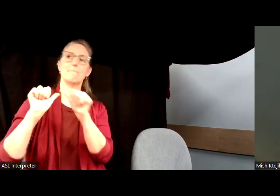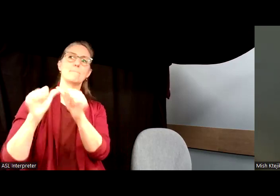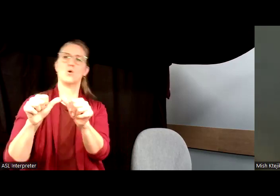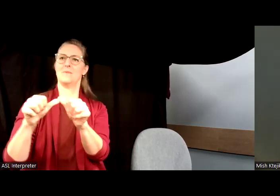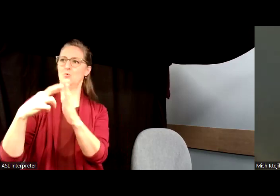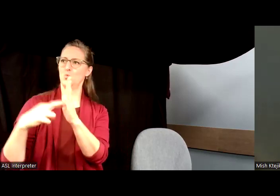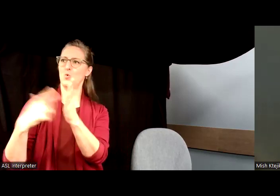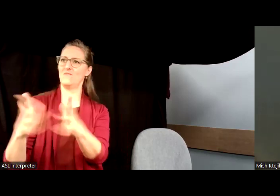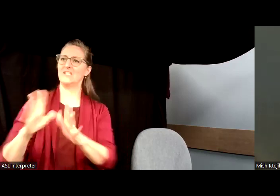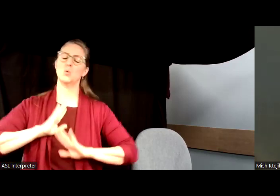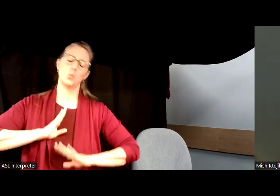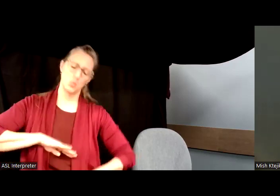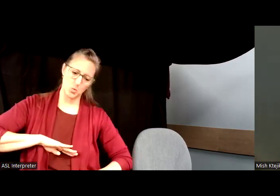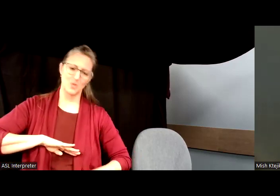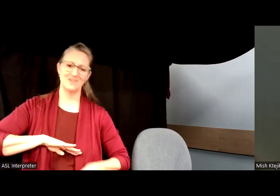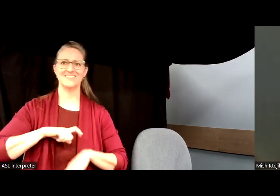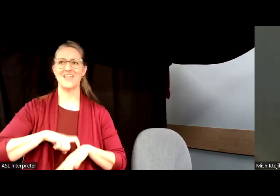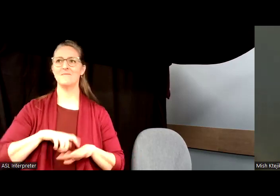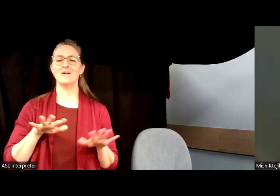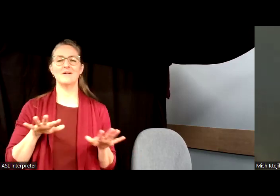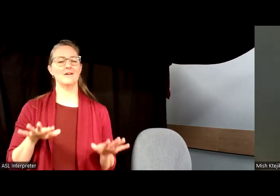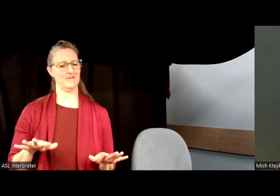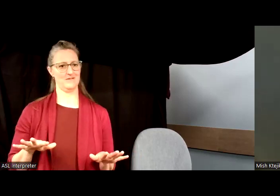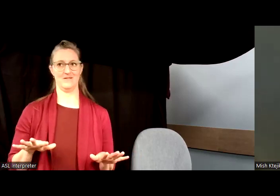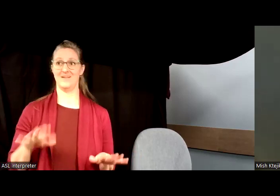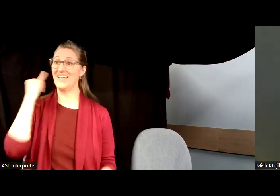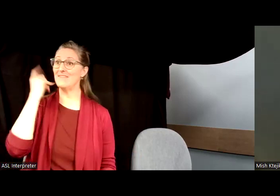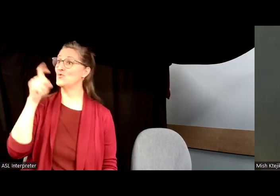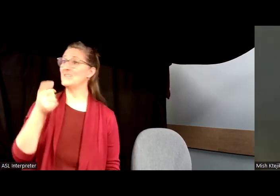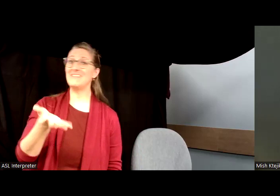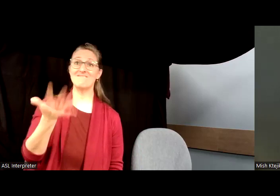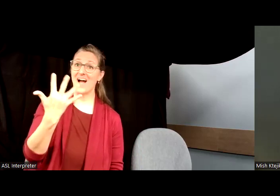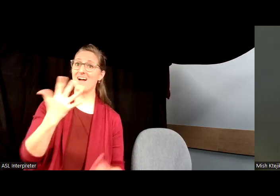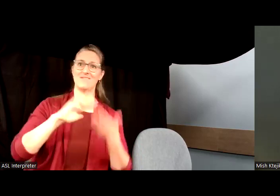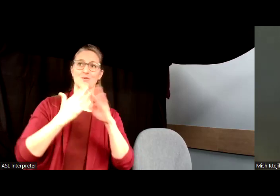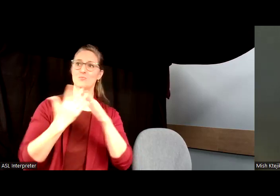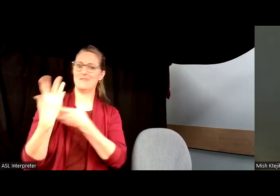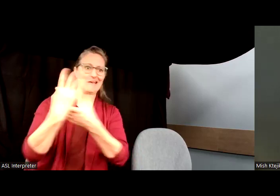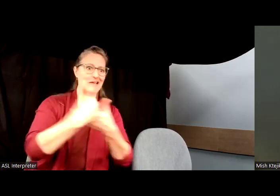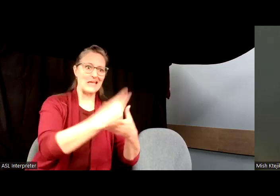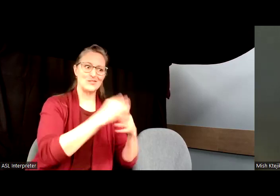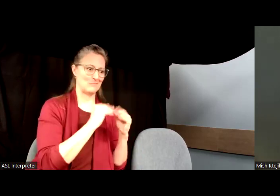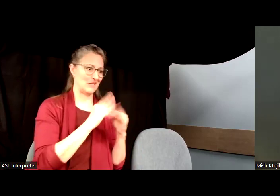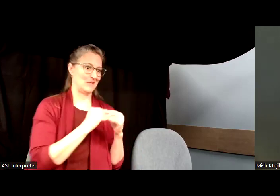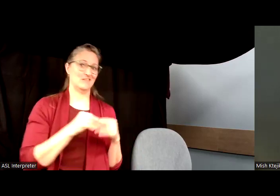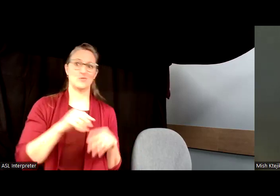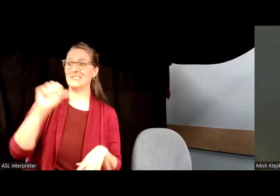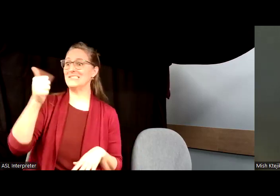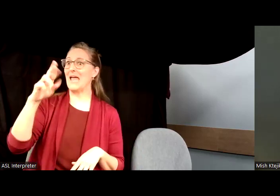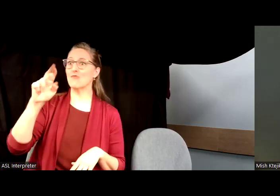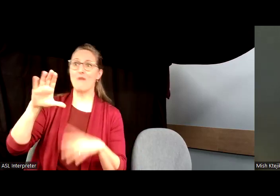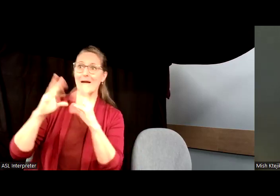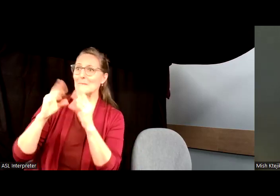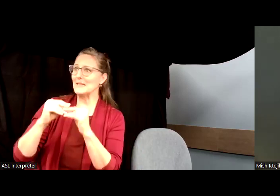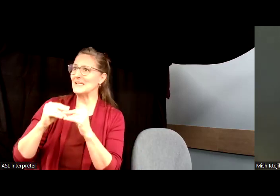that gives you time to breathe. And if you need to have 5 community engagements or 10 racks, or maybe you need to